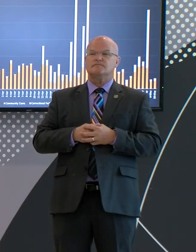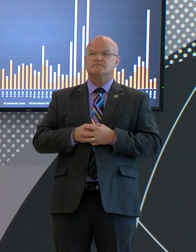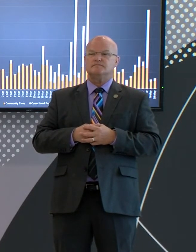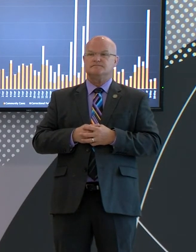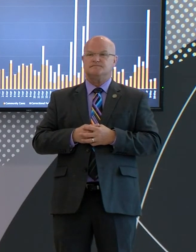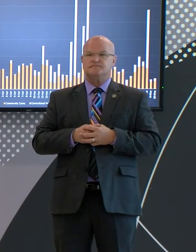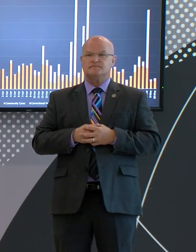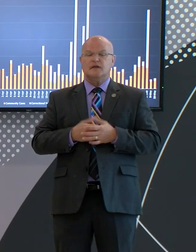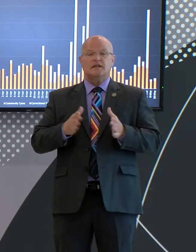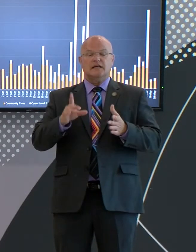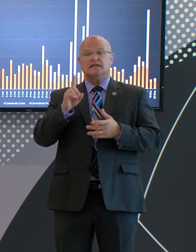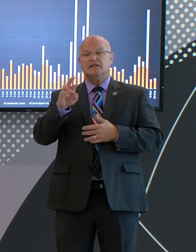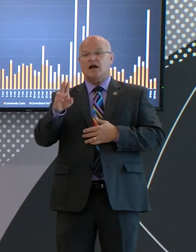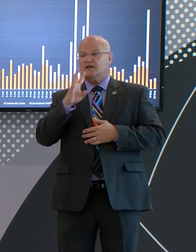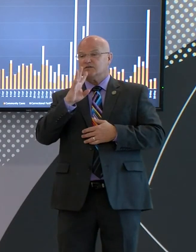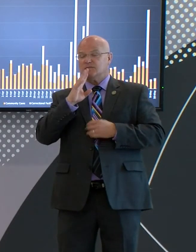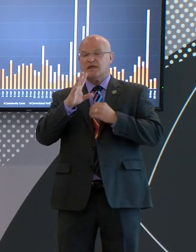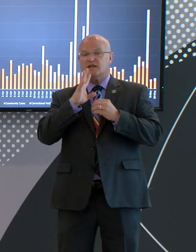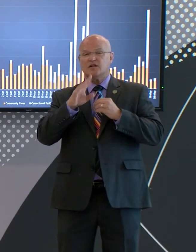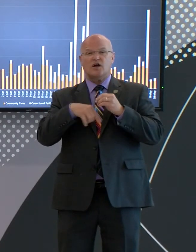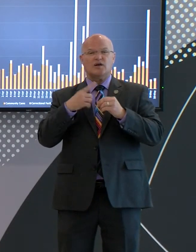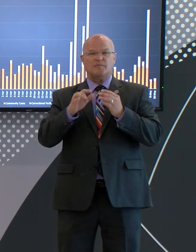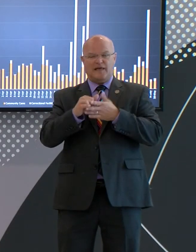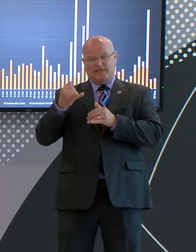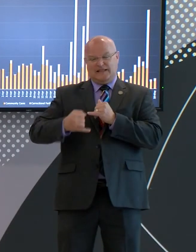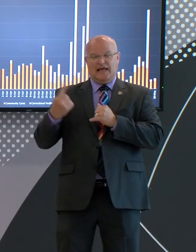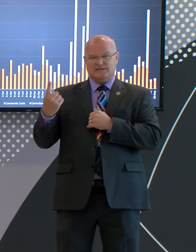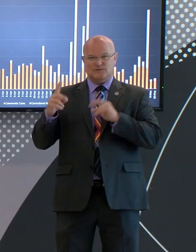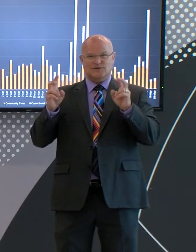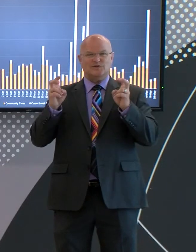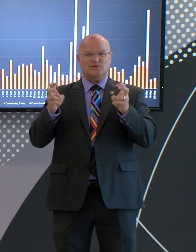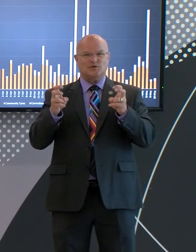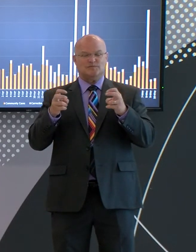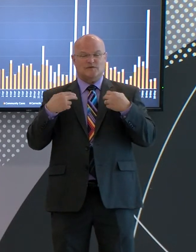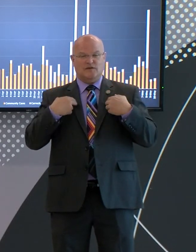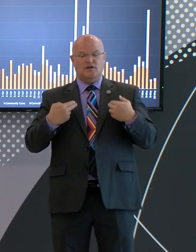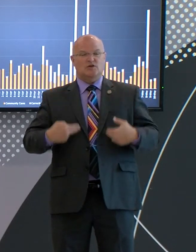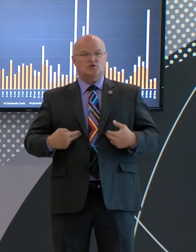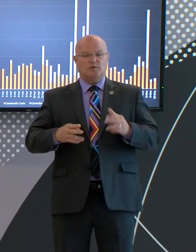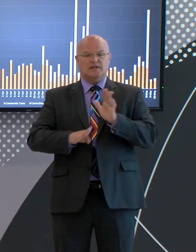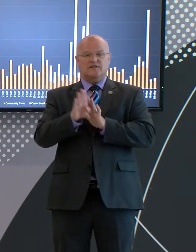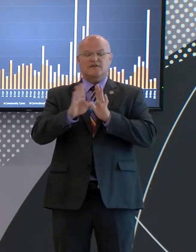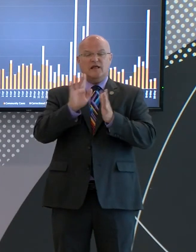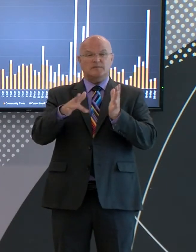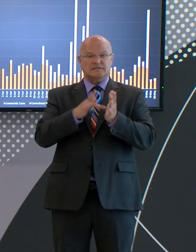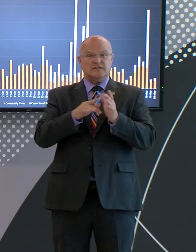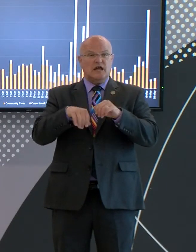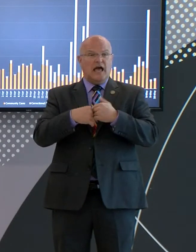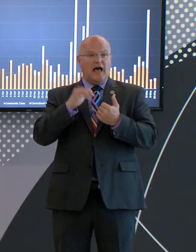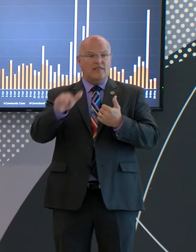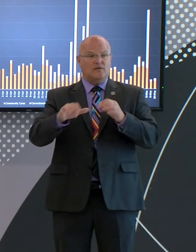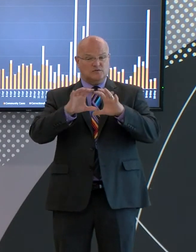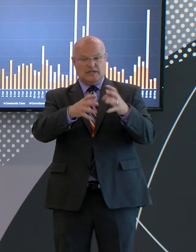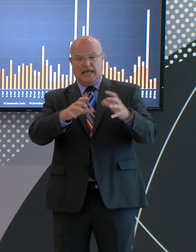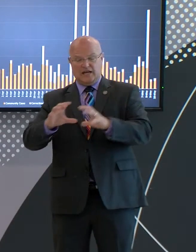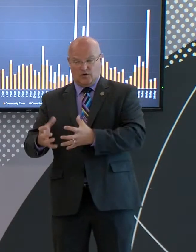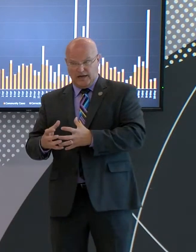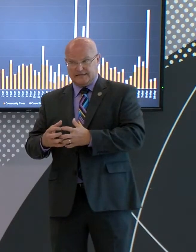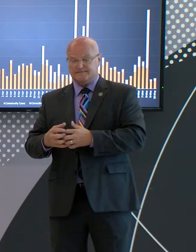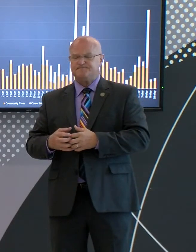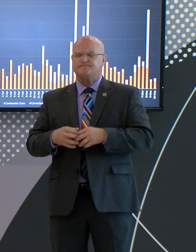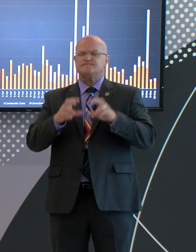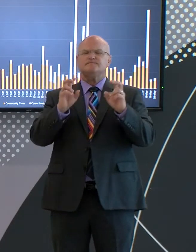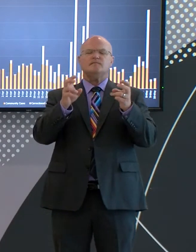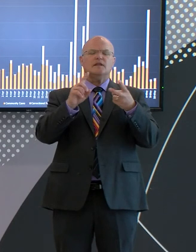I'm going to have to let Dr. Smith comment on the last one in terms of the Human Development Center as to how those are categorized.